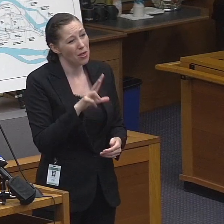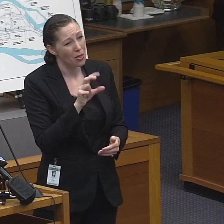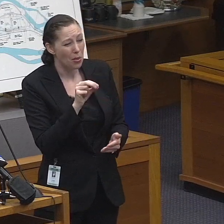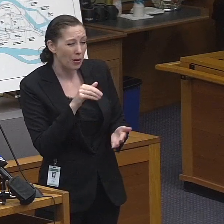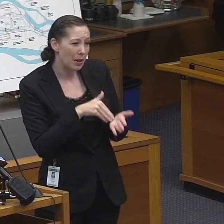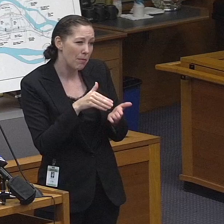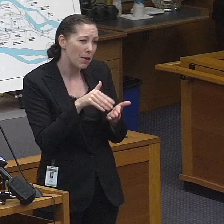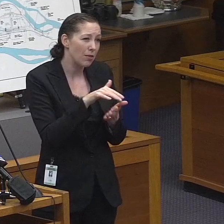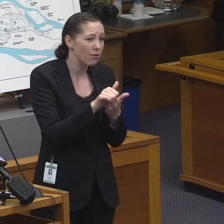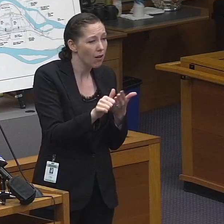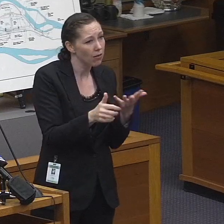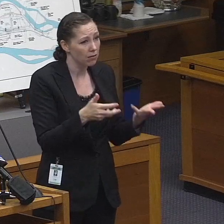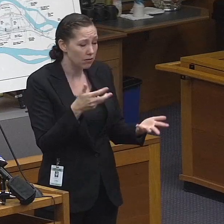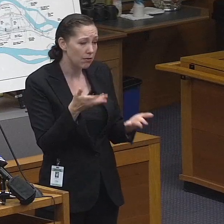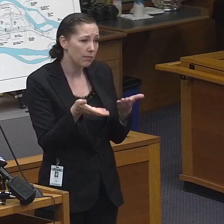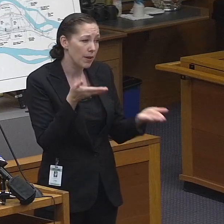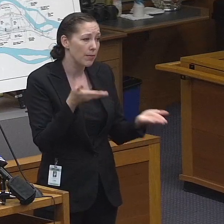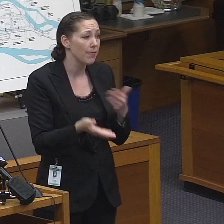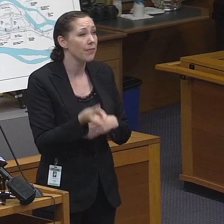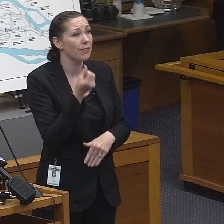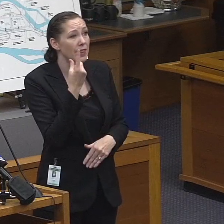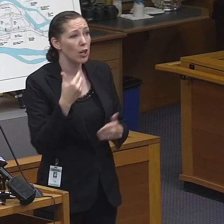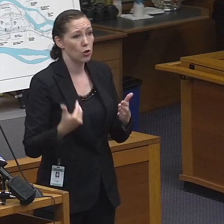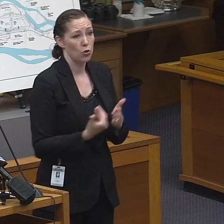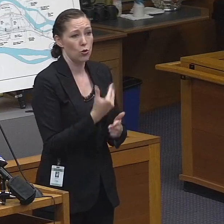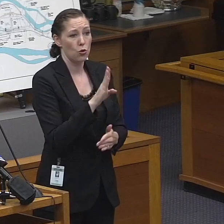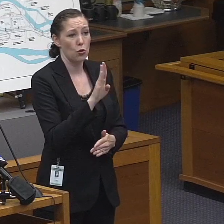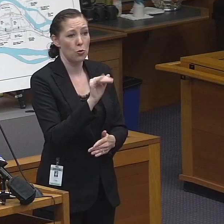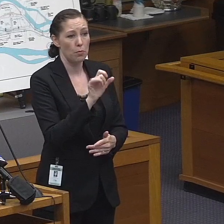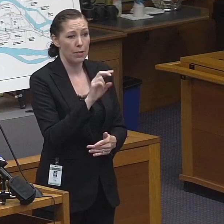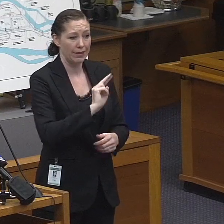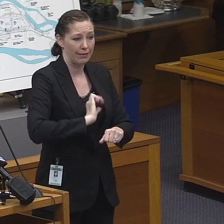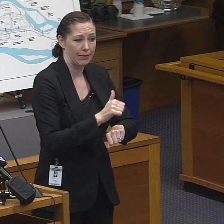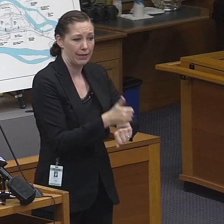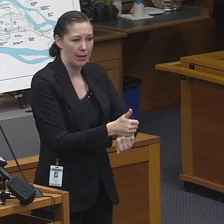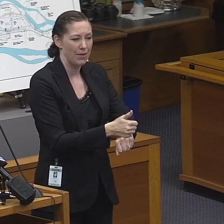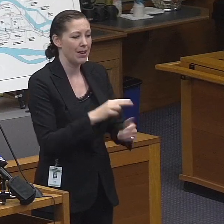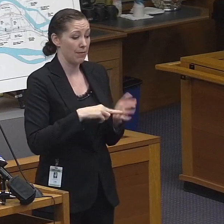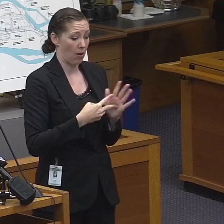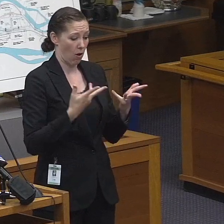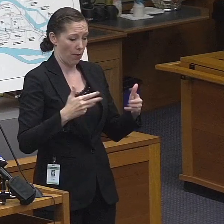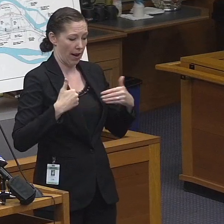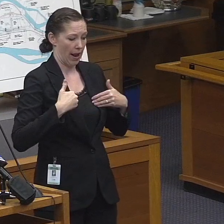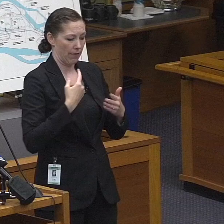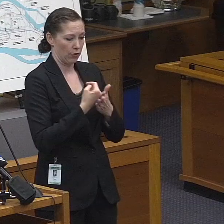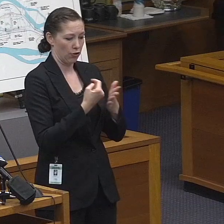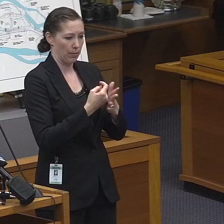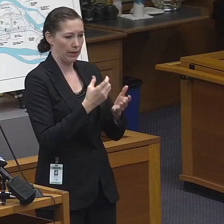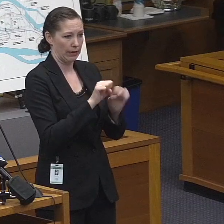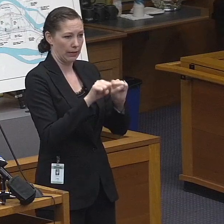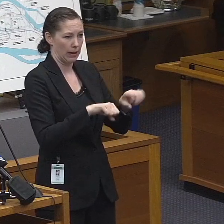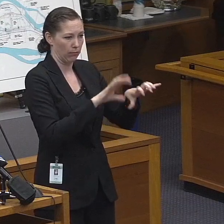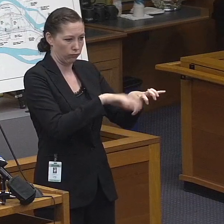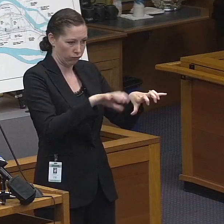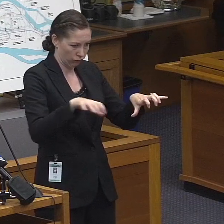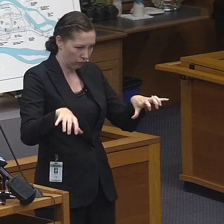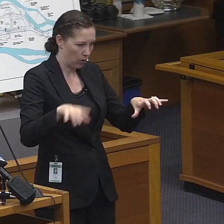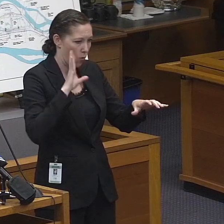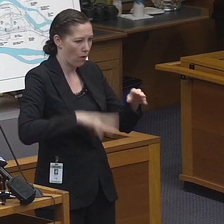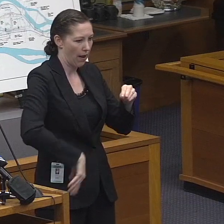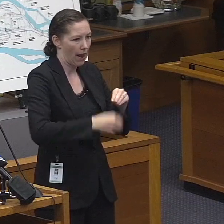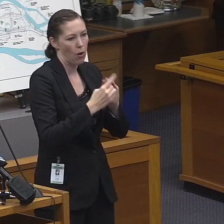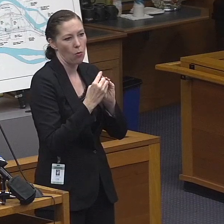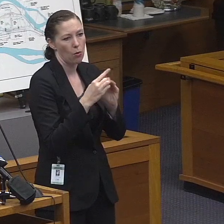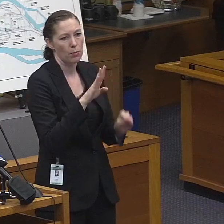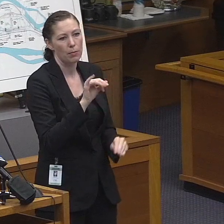new treatment system added to the system that we have in place. We are fortunate